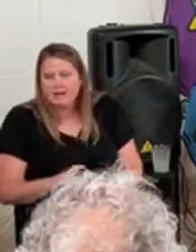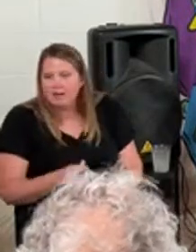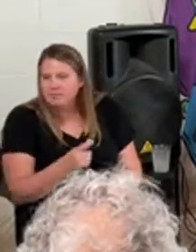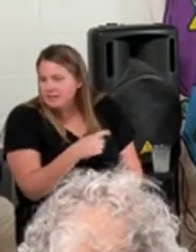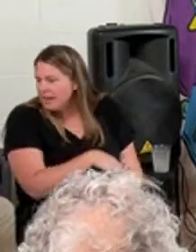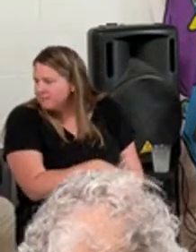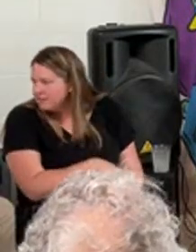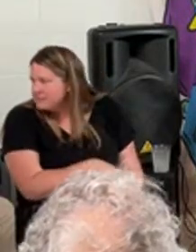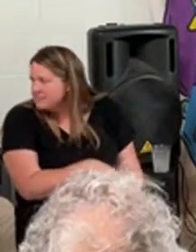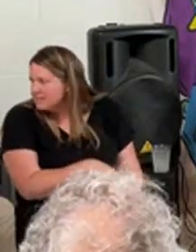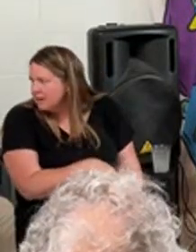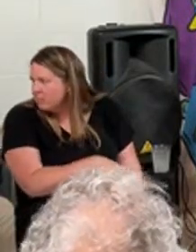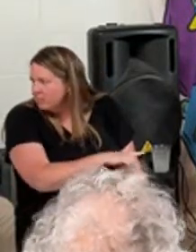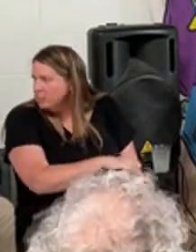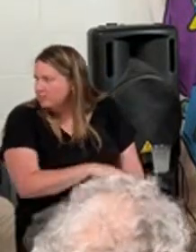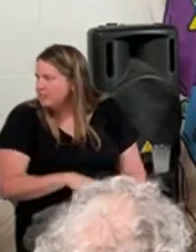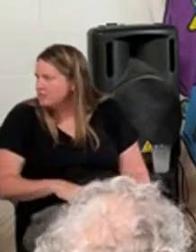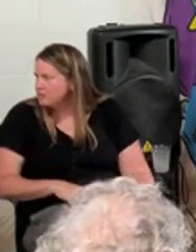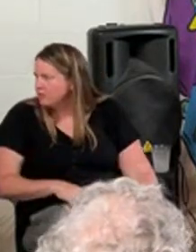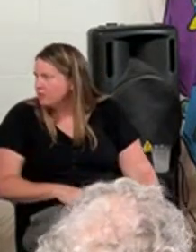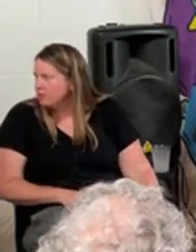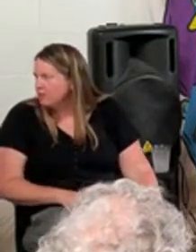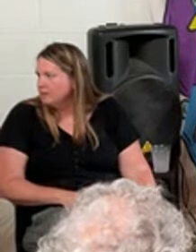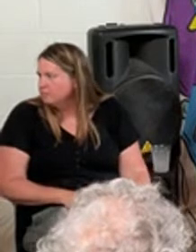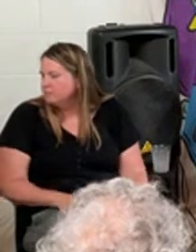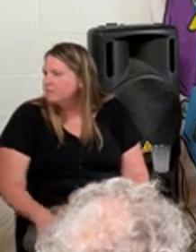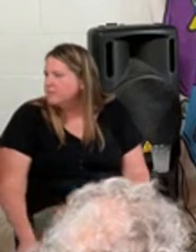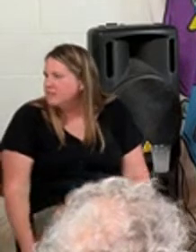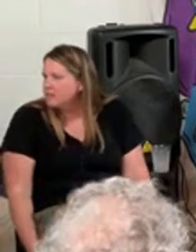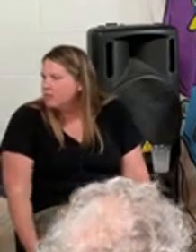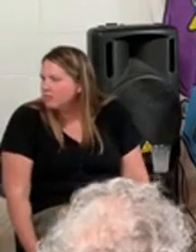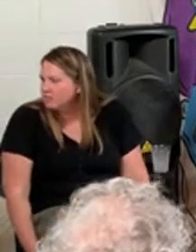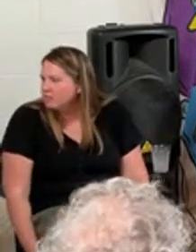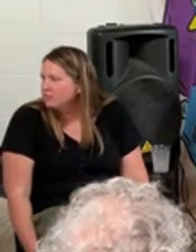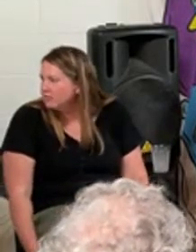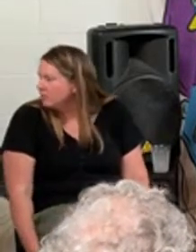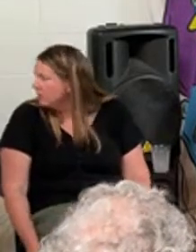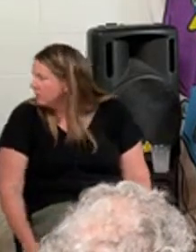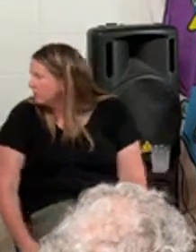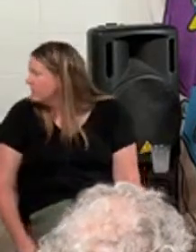YouTube. Just see if you can figure that out. Like, YouTube, Mary Frances Early Palace.